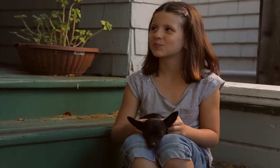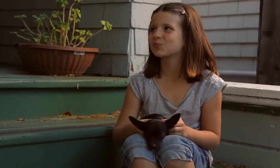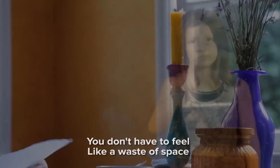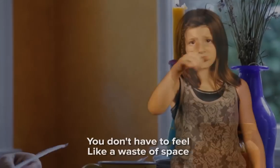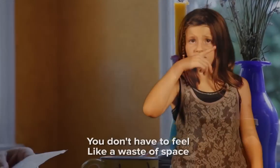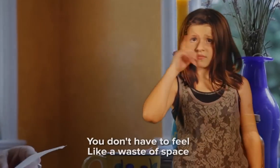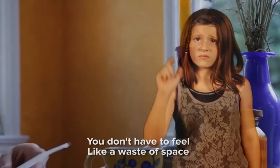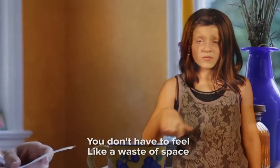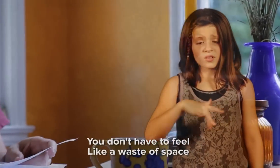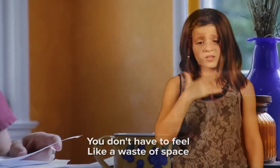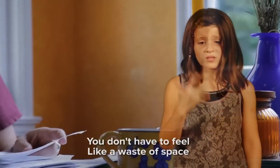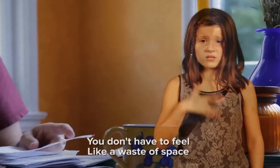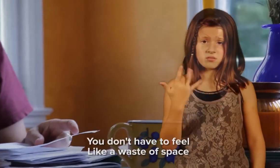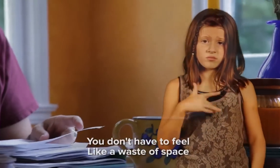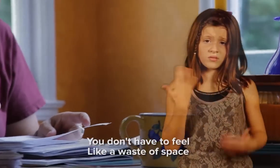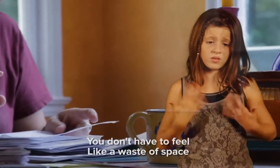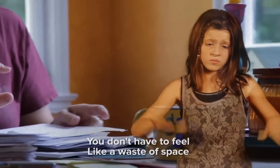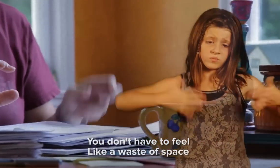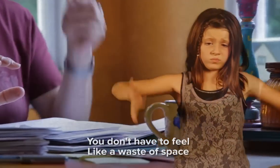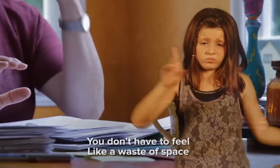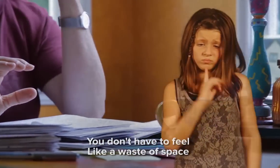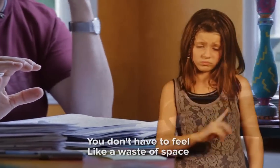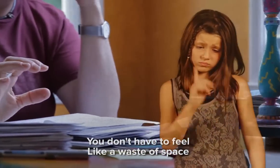You don't have to feel, like a wasted space